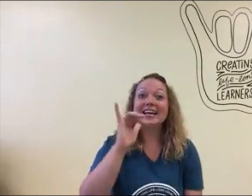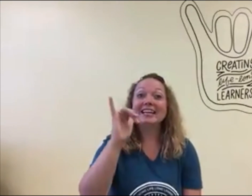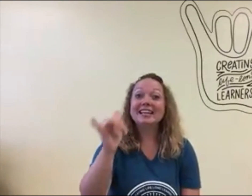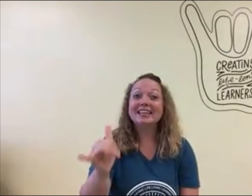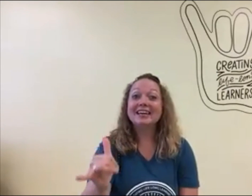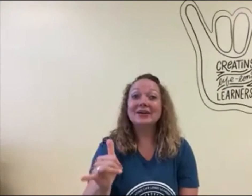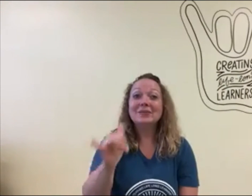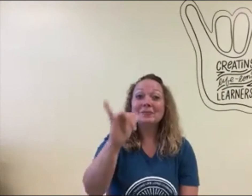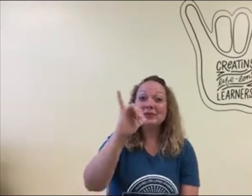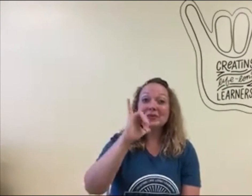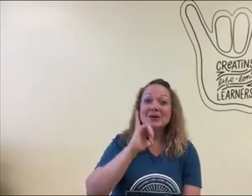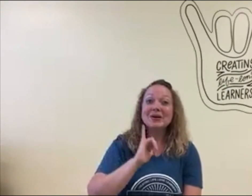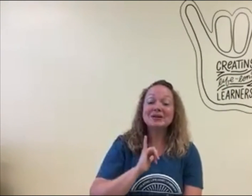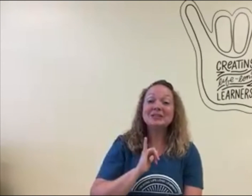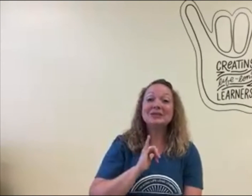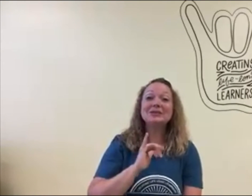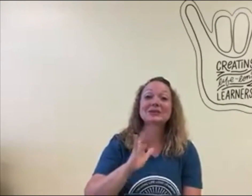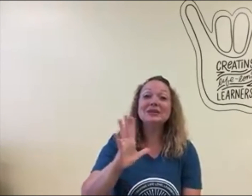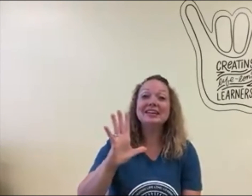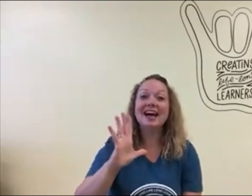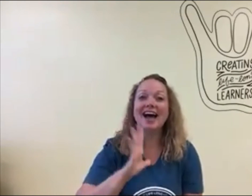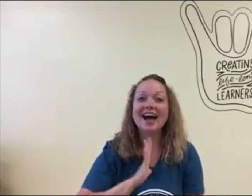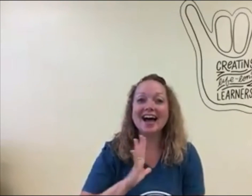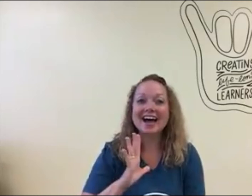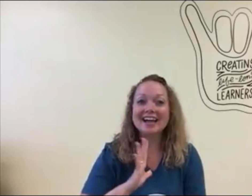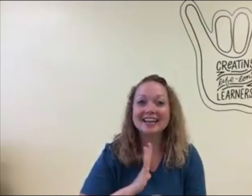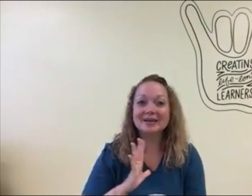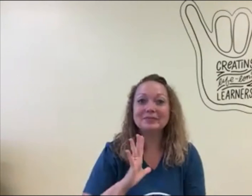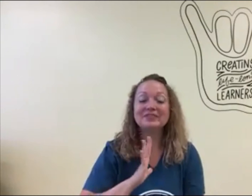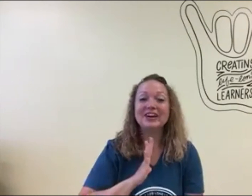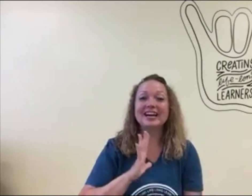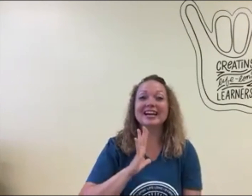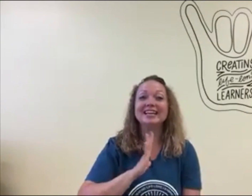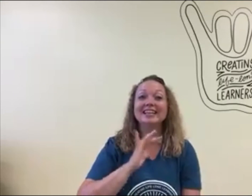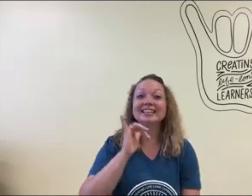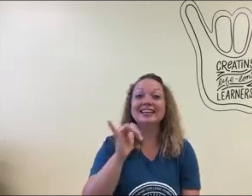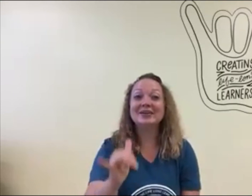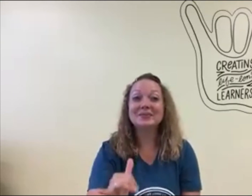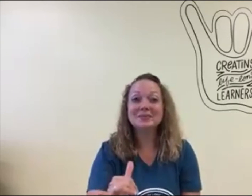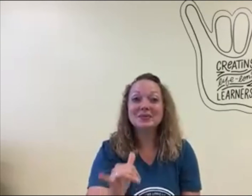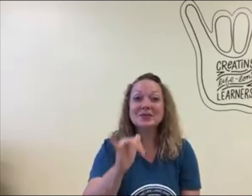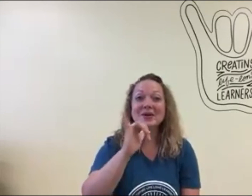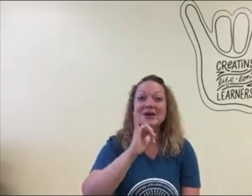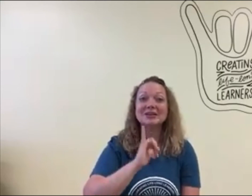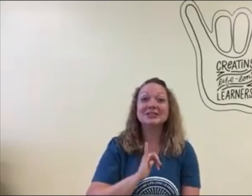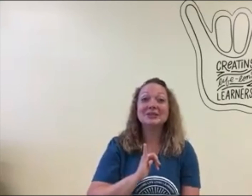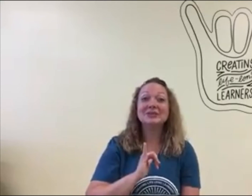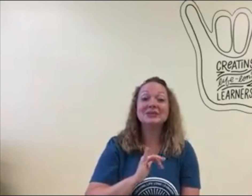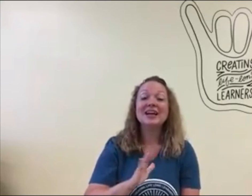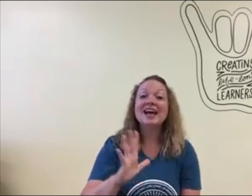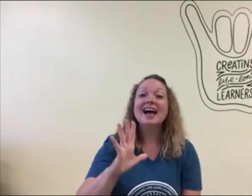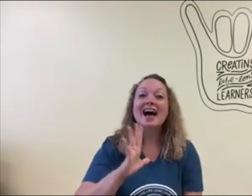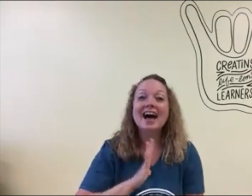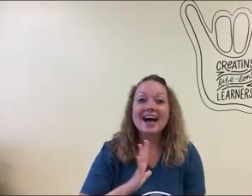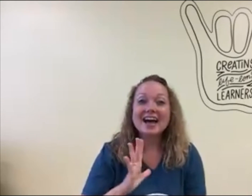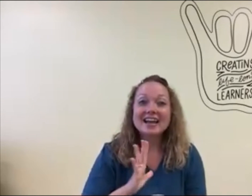fine and I hope you are too. I am fine and I hope you are too. I